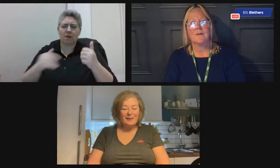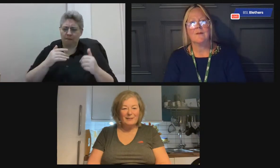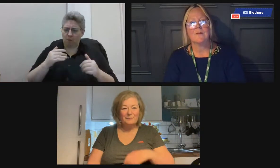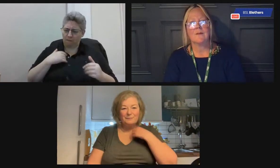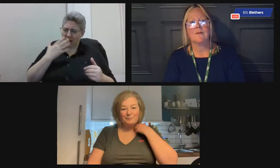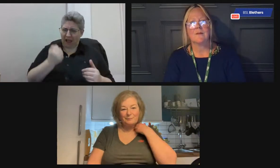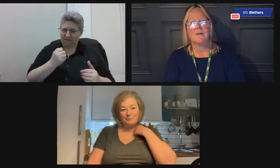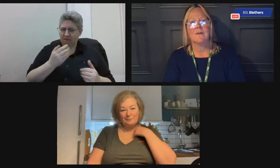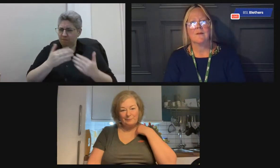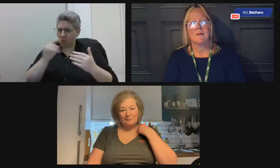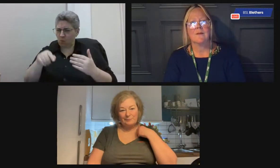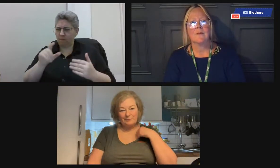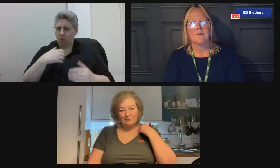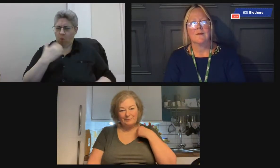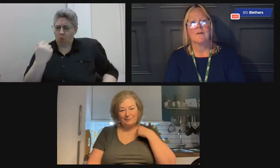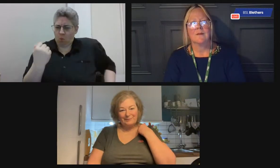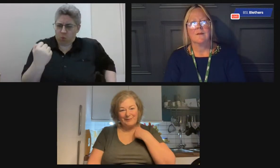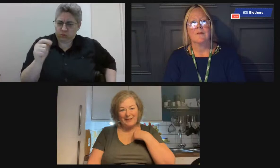question.